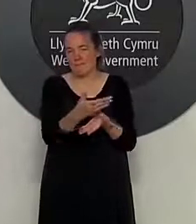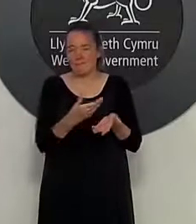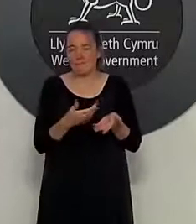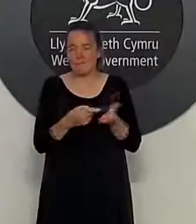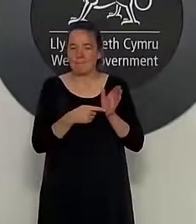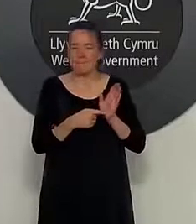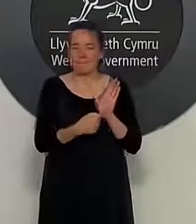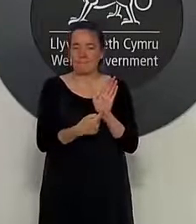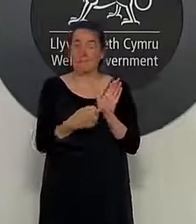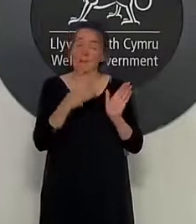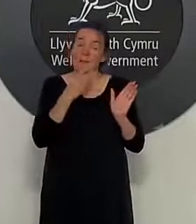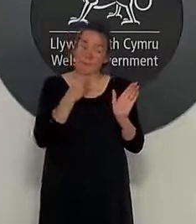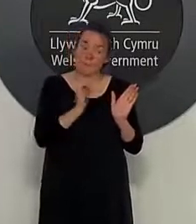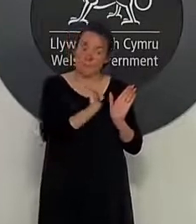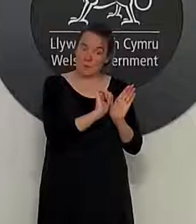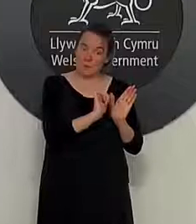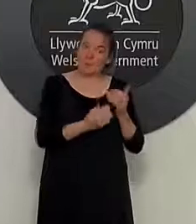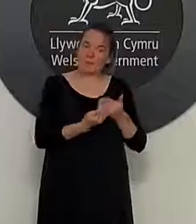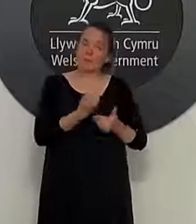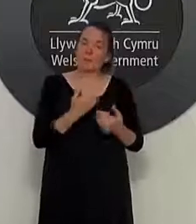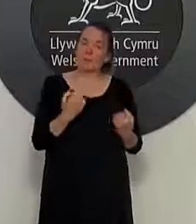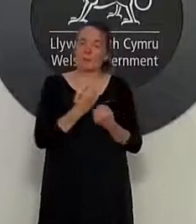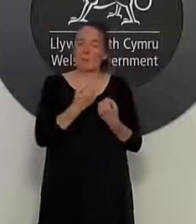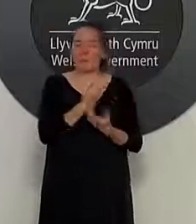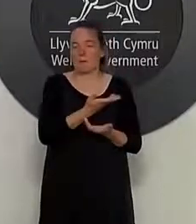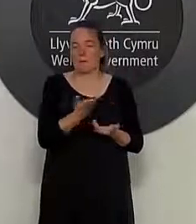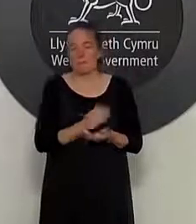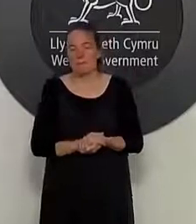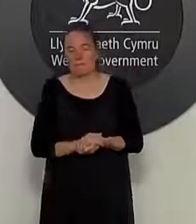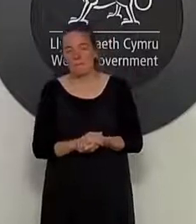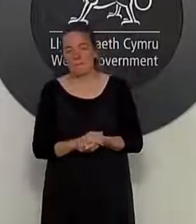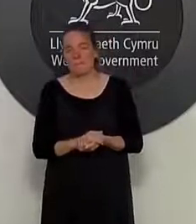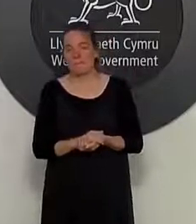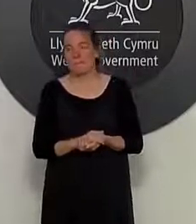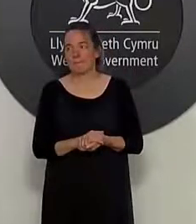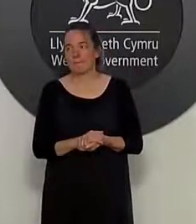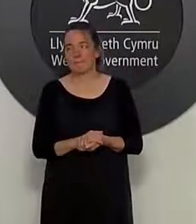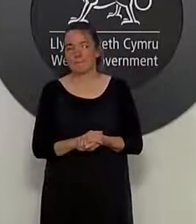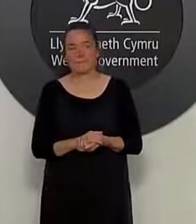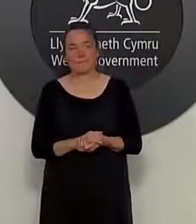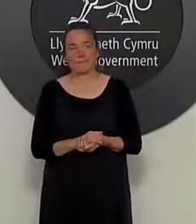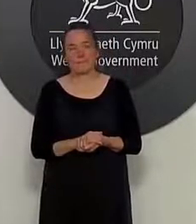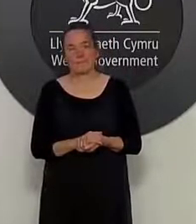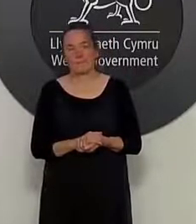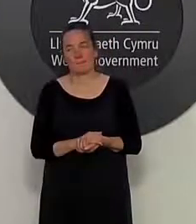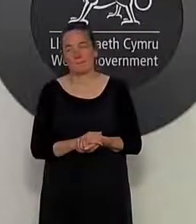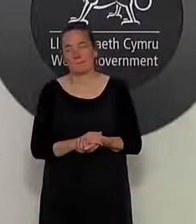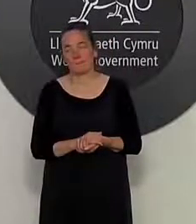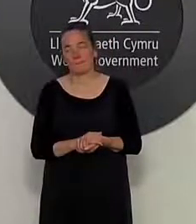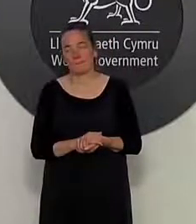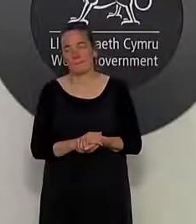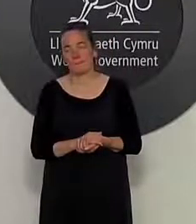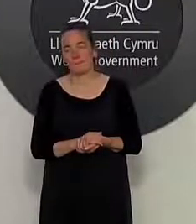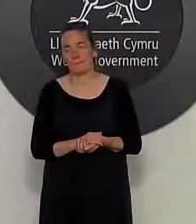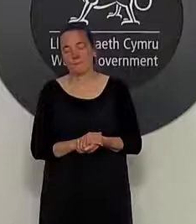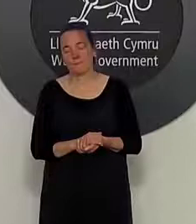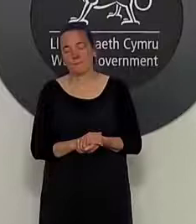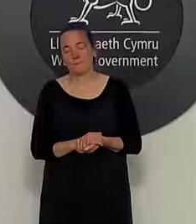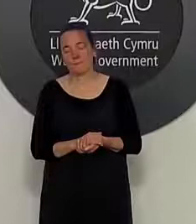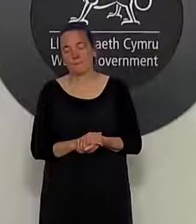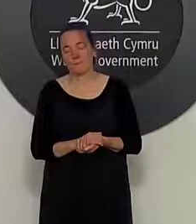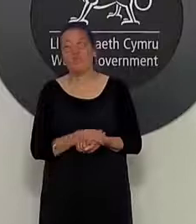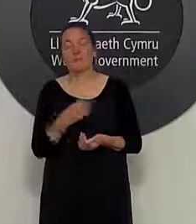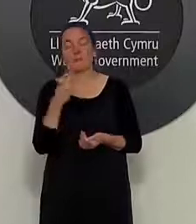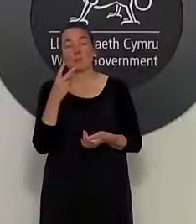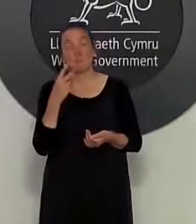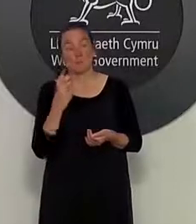then use the powers they will now have available to them. And there are two